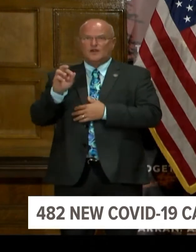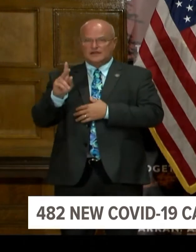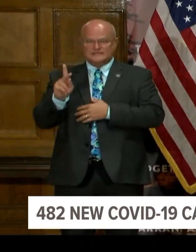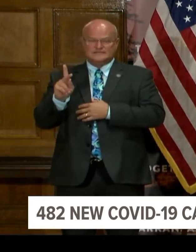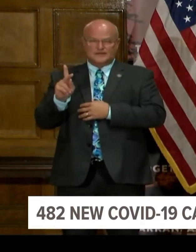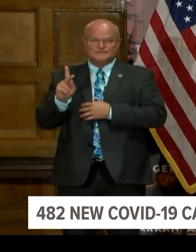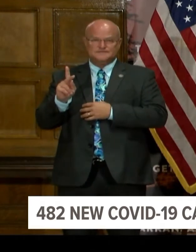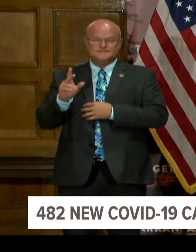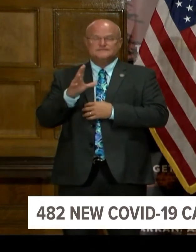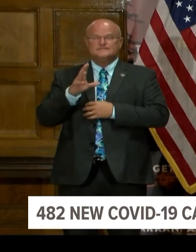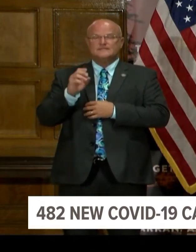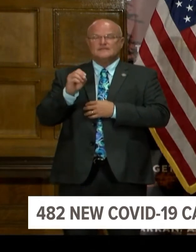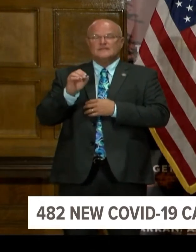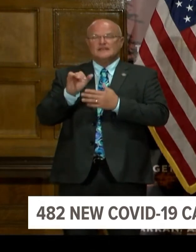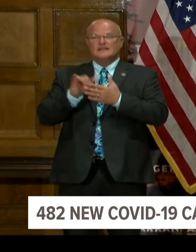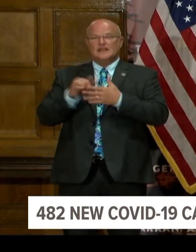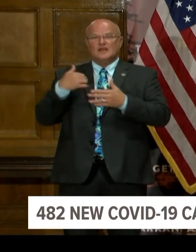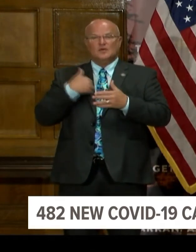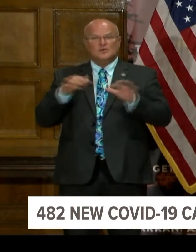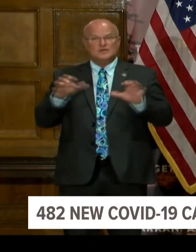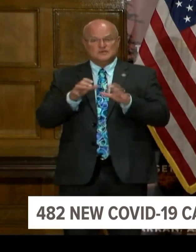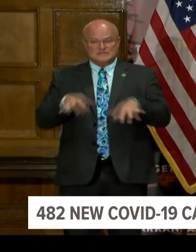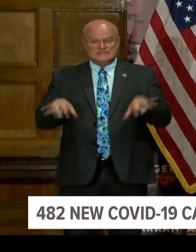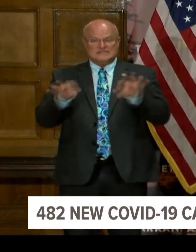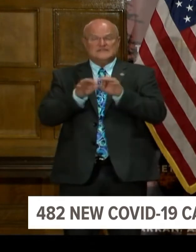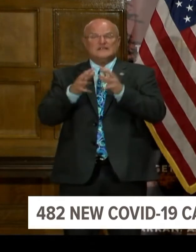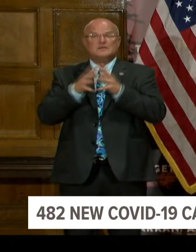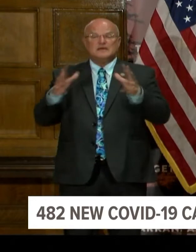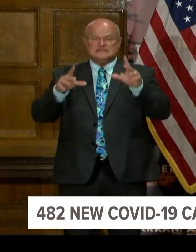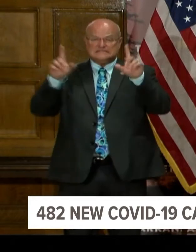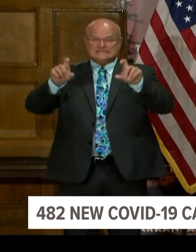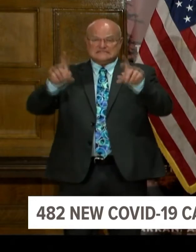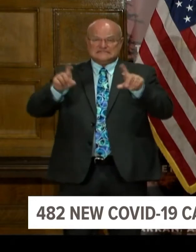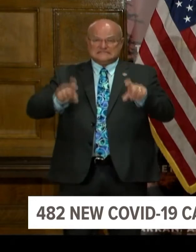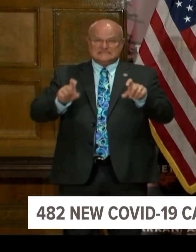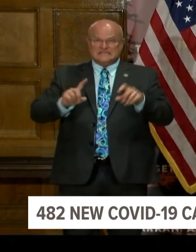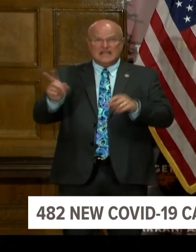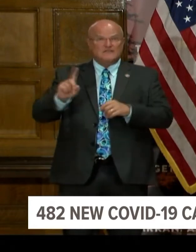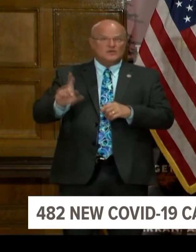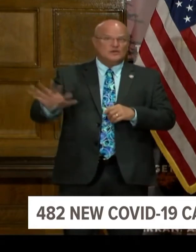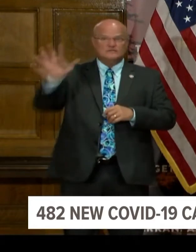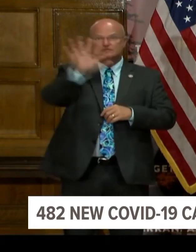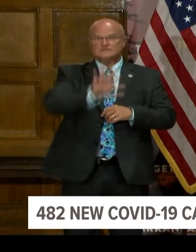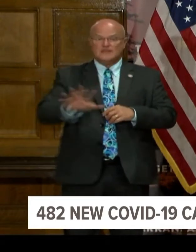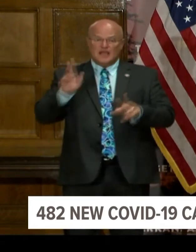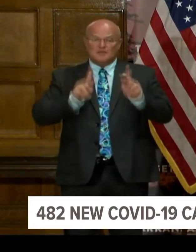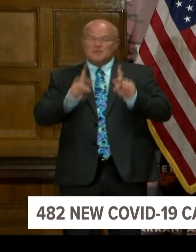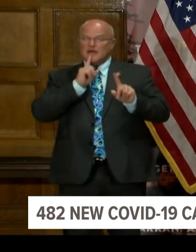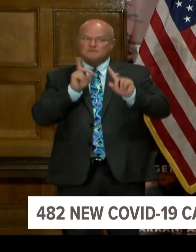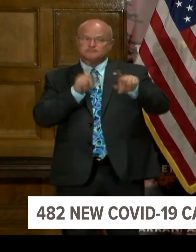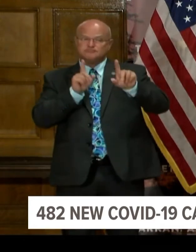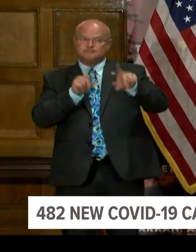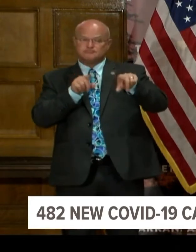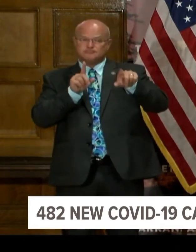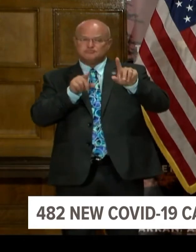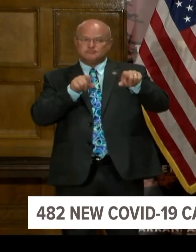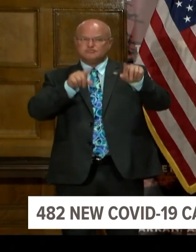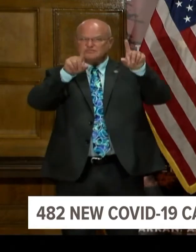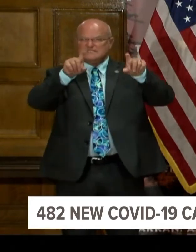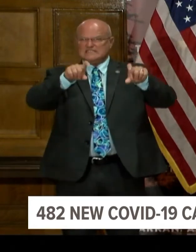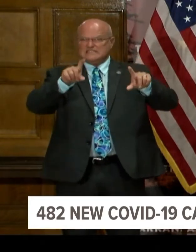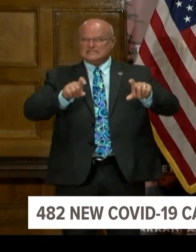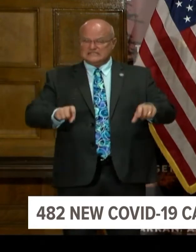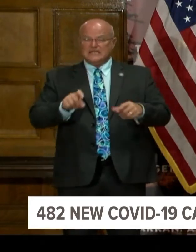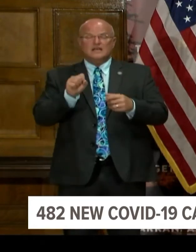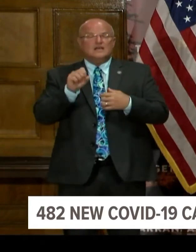Arkansas, and that we're doing a significant amount of testing everywhere, and people actually are going in and getting tests.